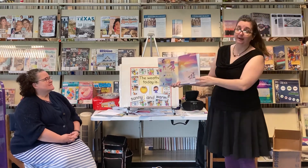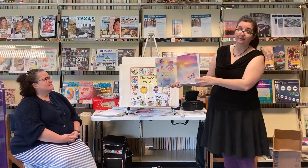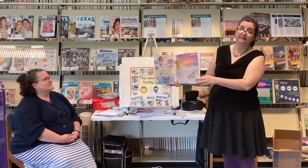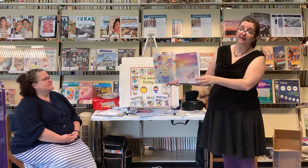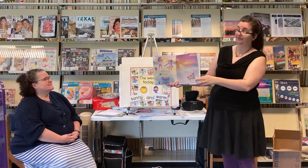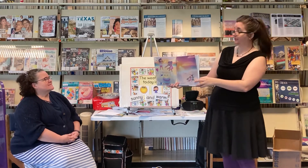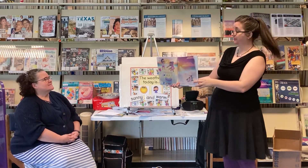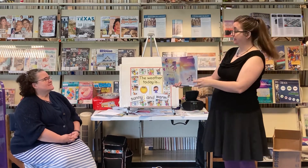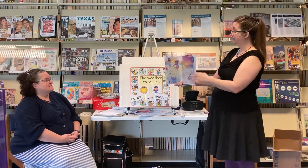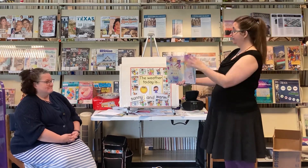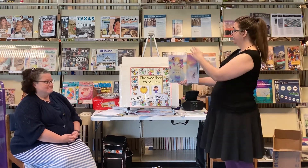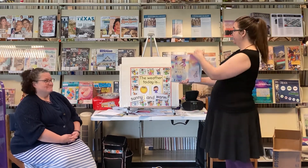happens to everyone.